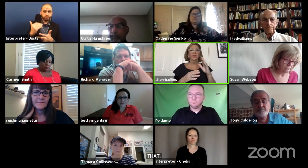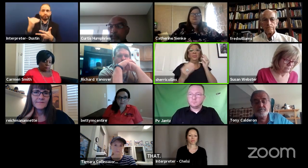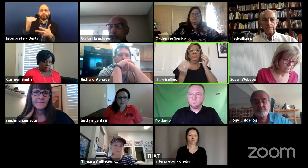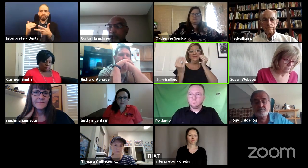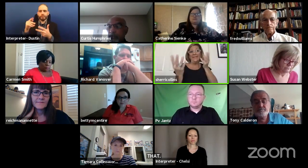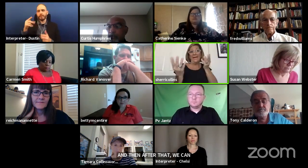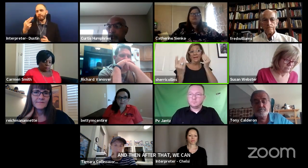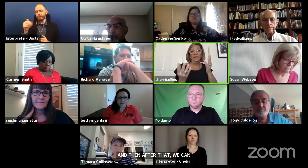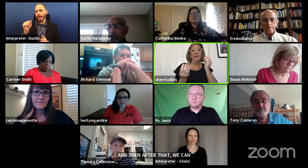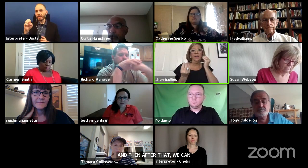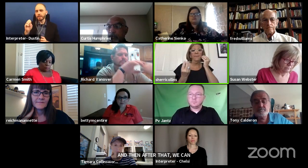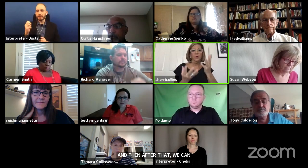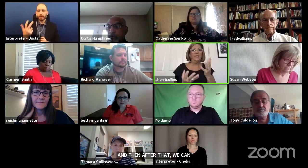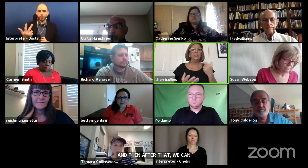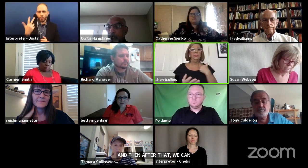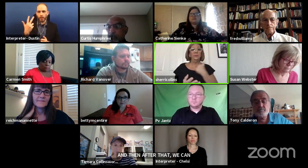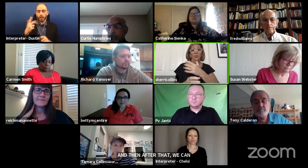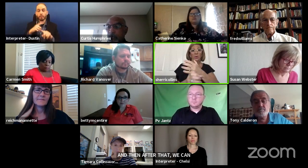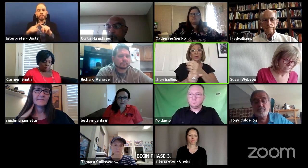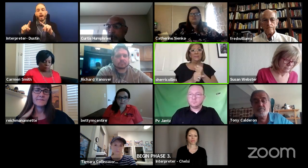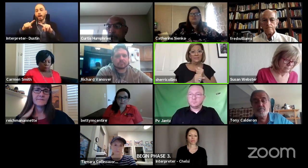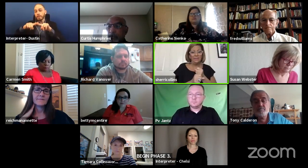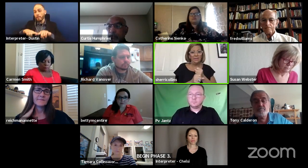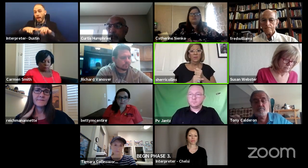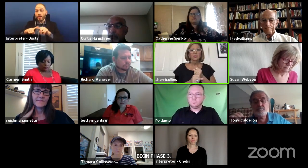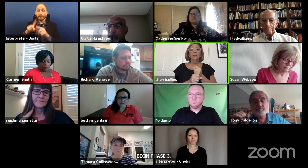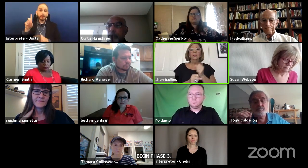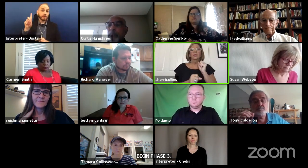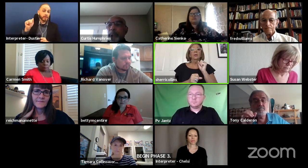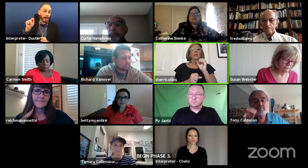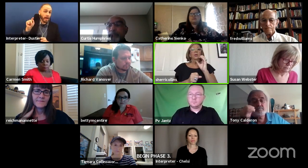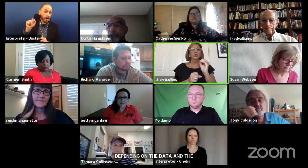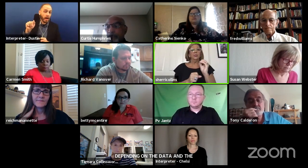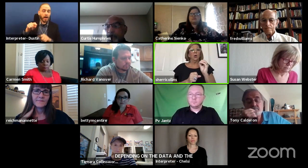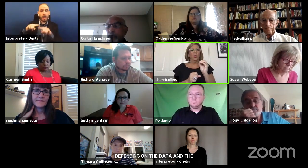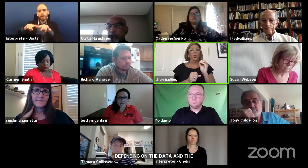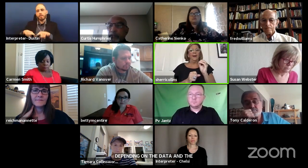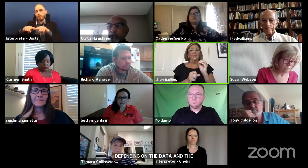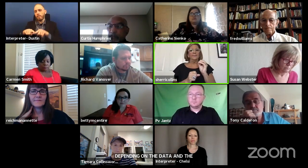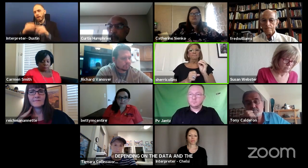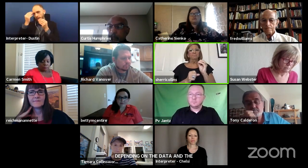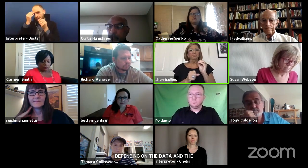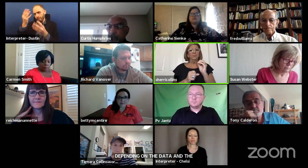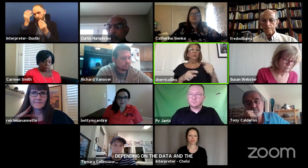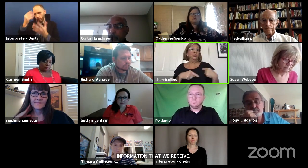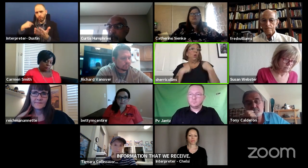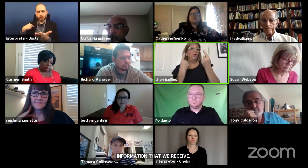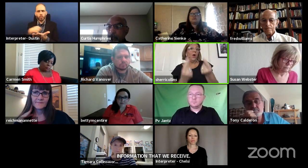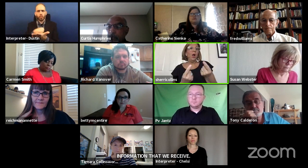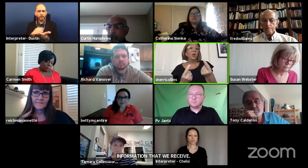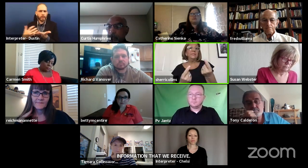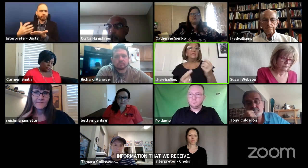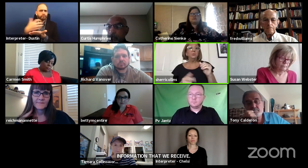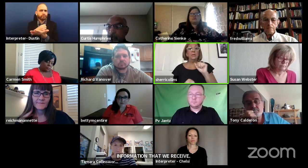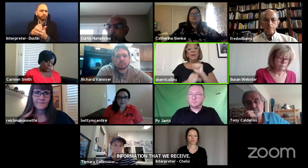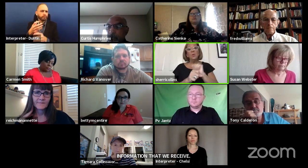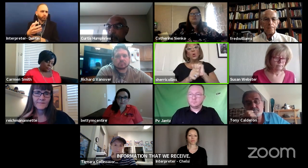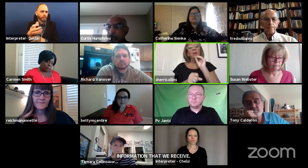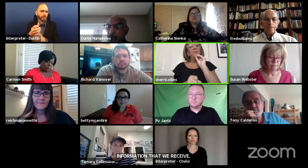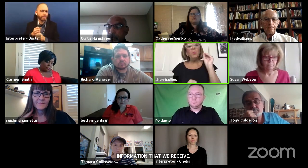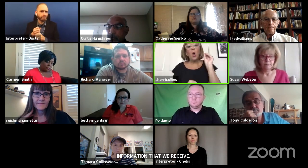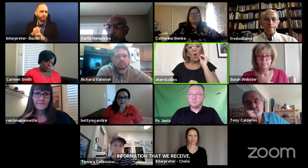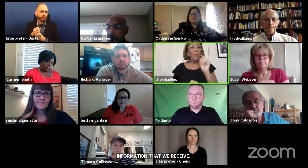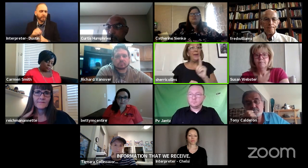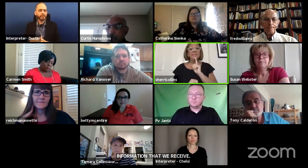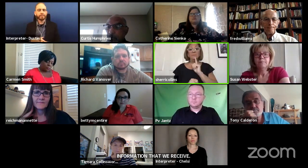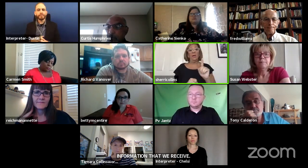on the data and information that we receive. So, so far, since we've been working